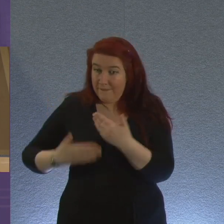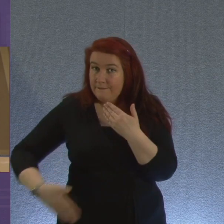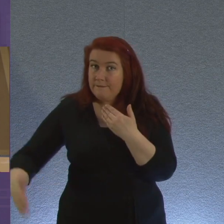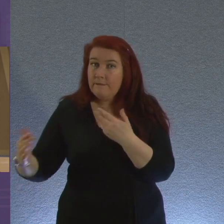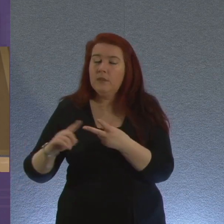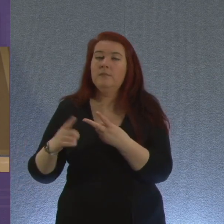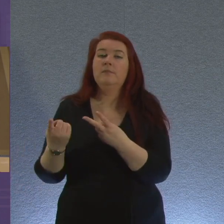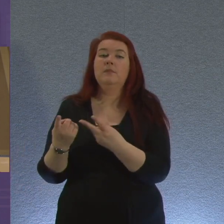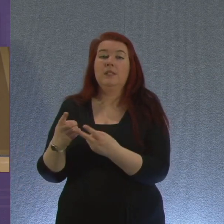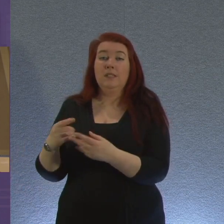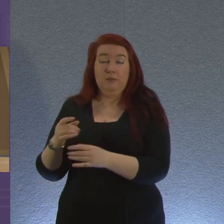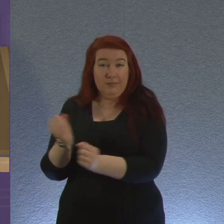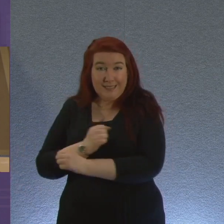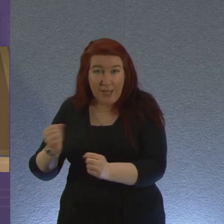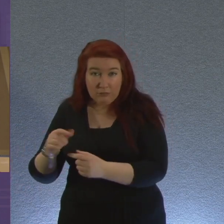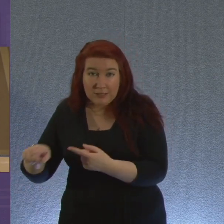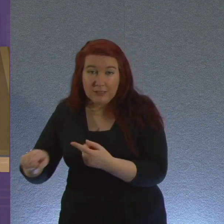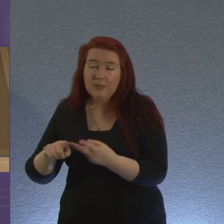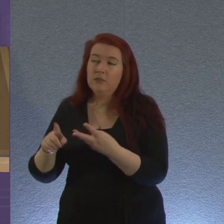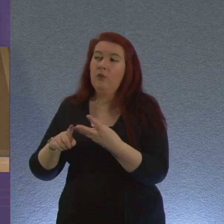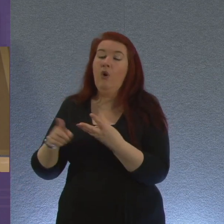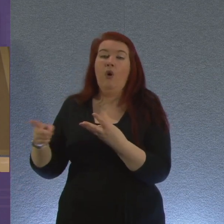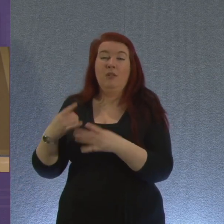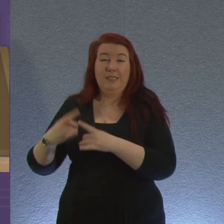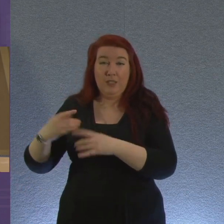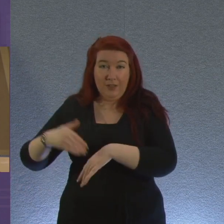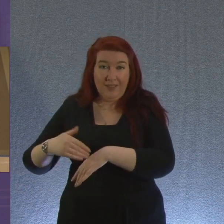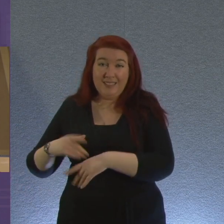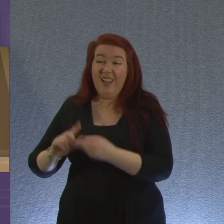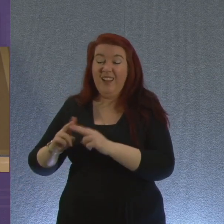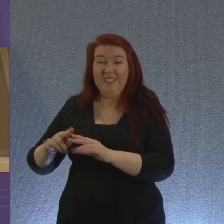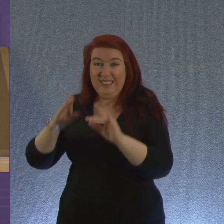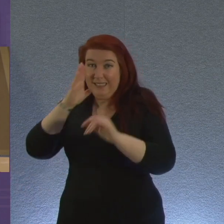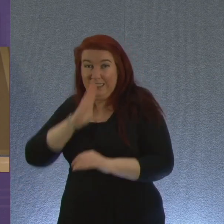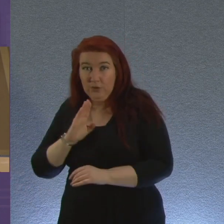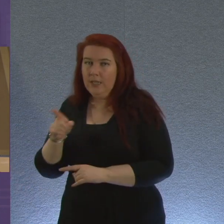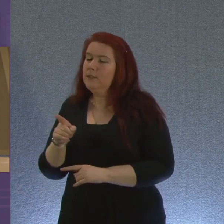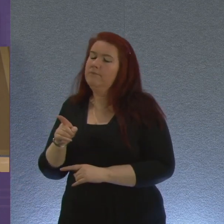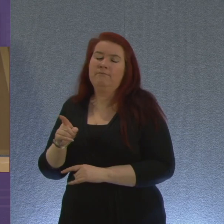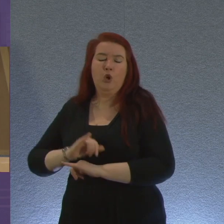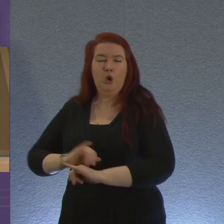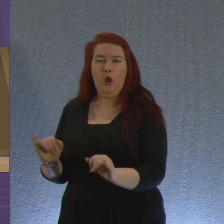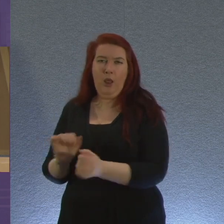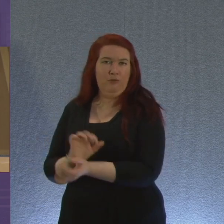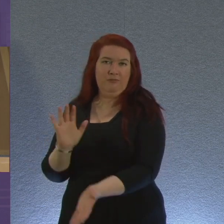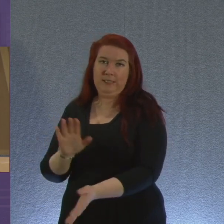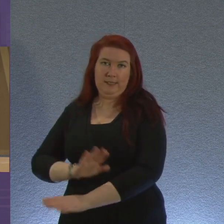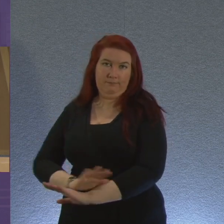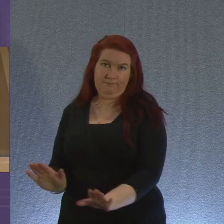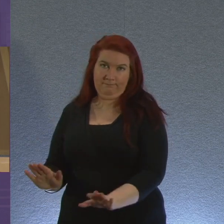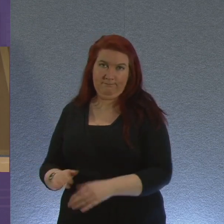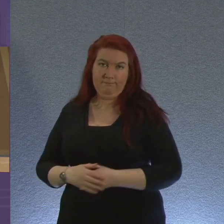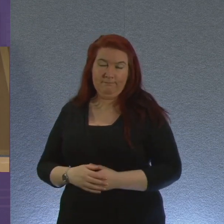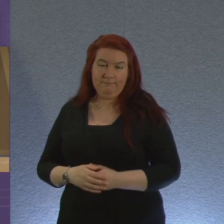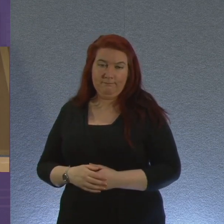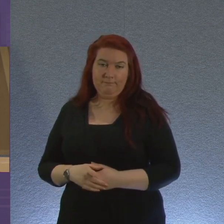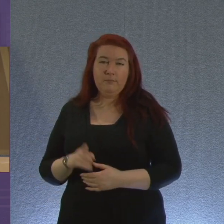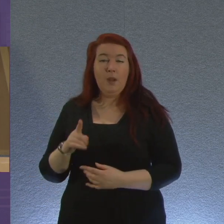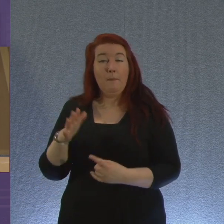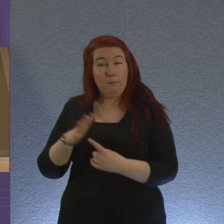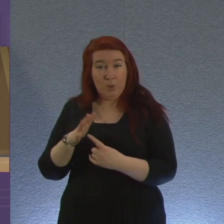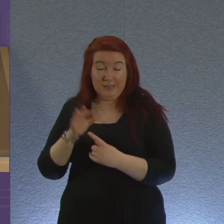untried prisoners, all those serving sentences for the most serious crimes would, of course, not be covered. The important details of these